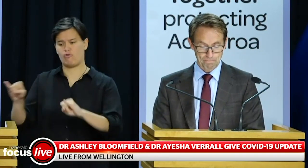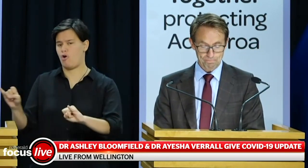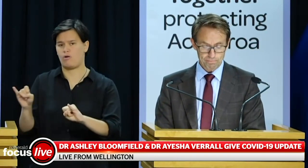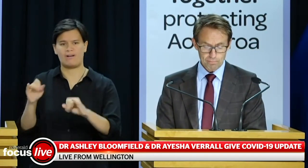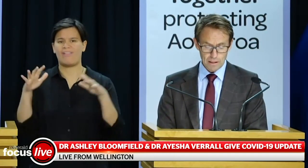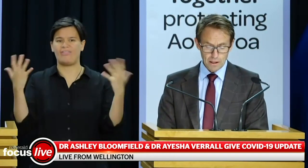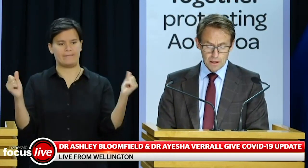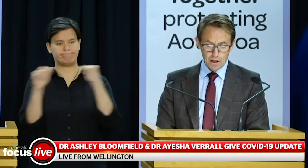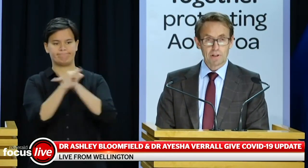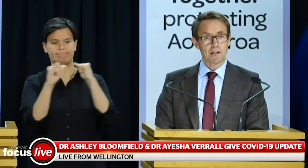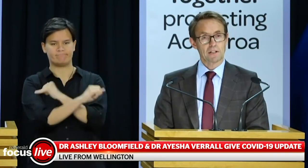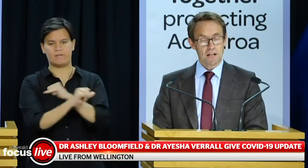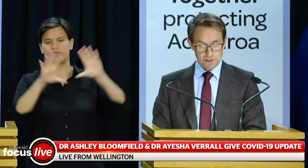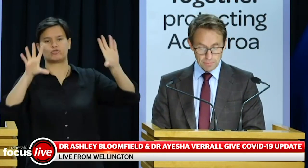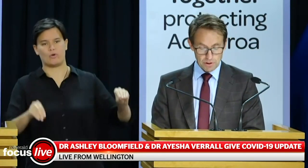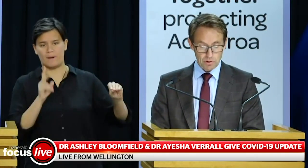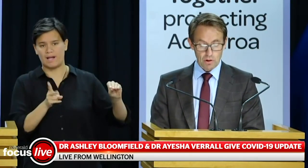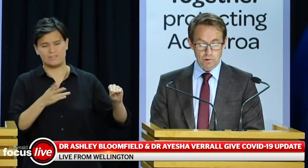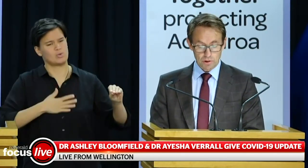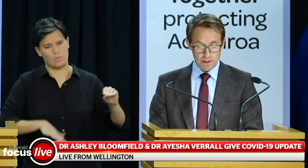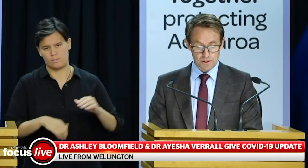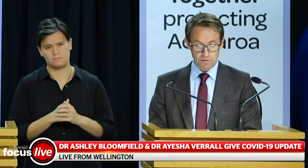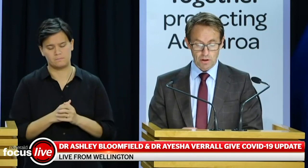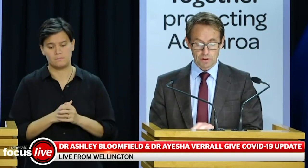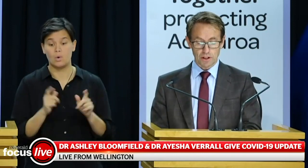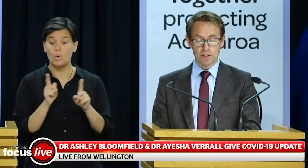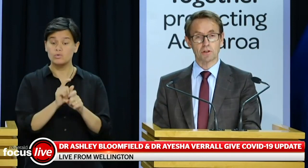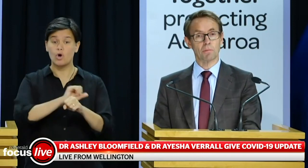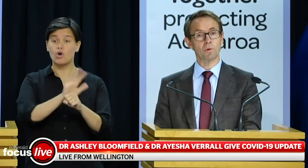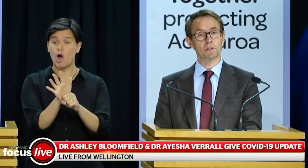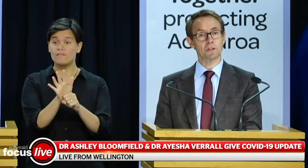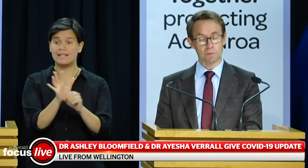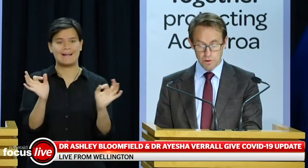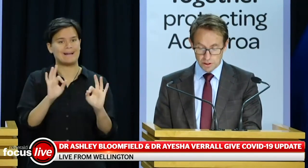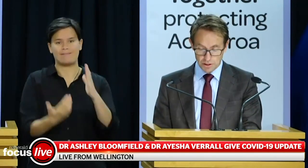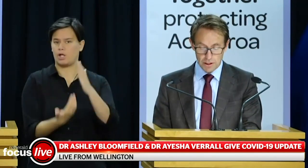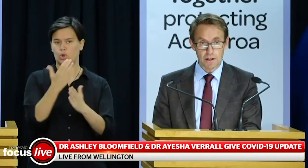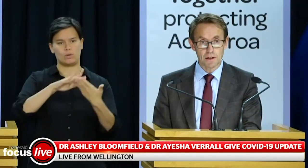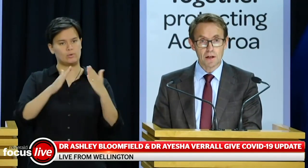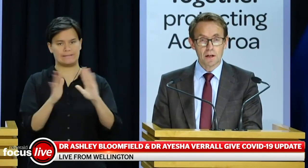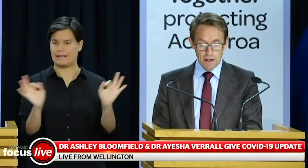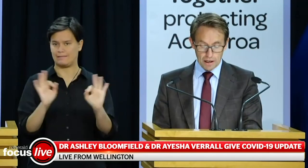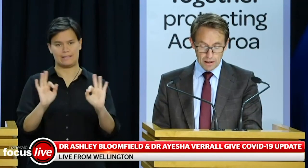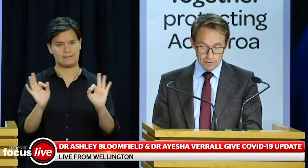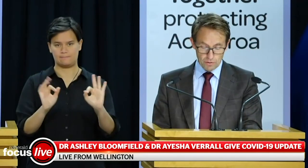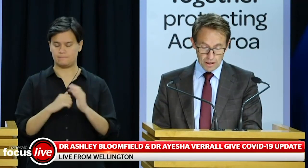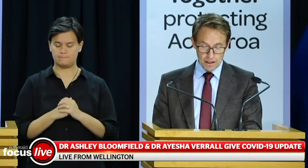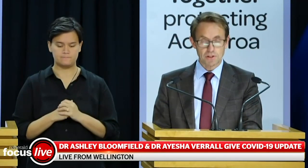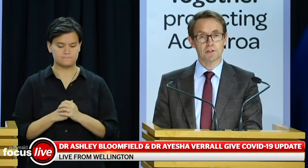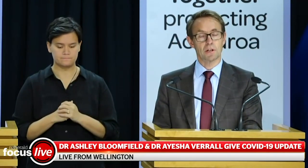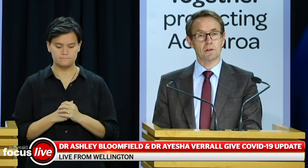everybody. Regarding case numbers, there are no new cases of COVID-19 to report in the community today.